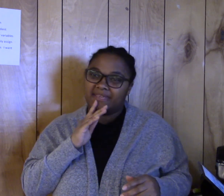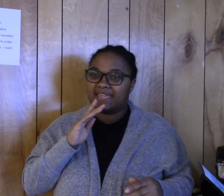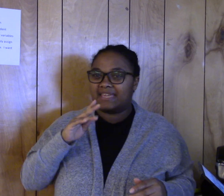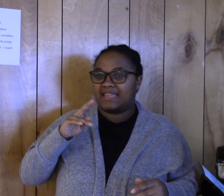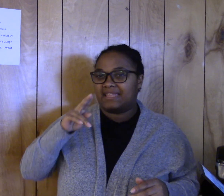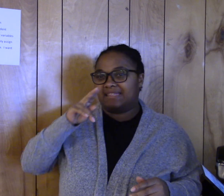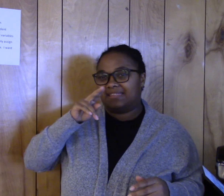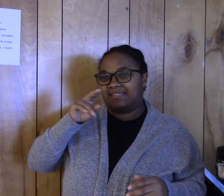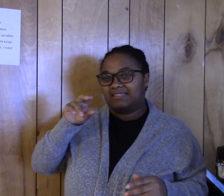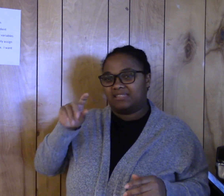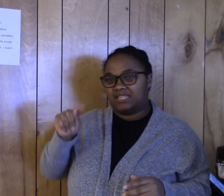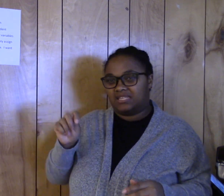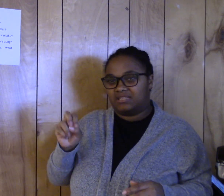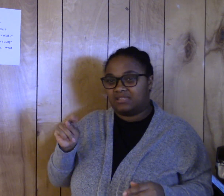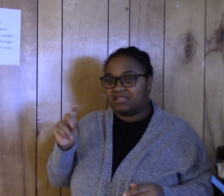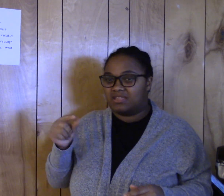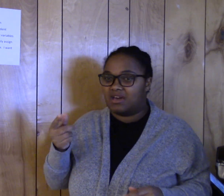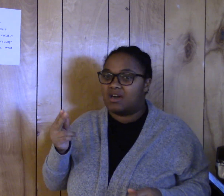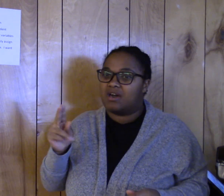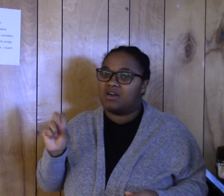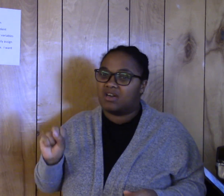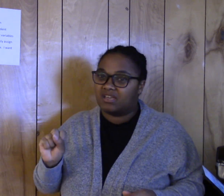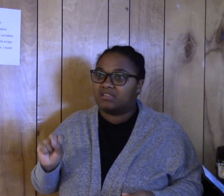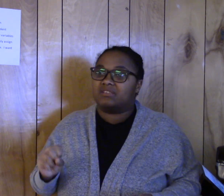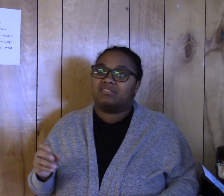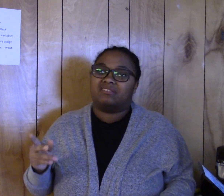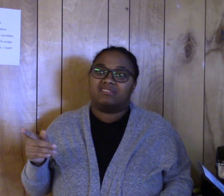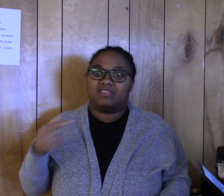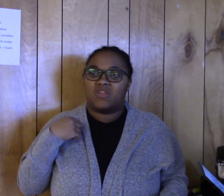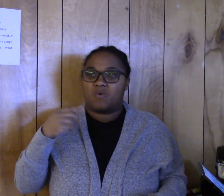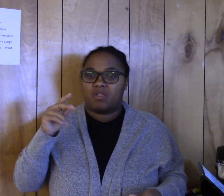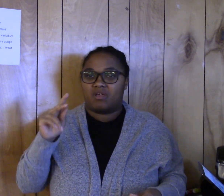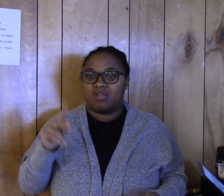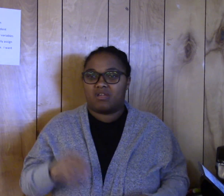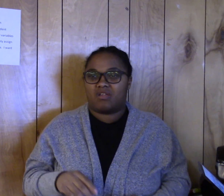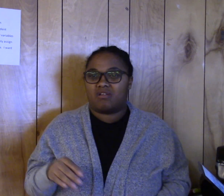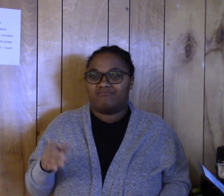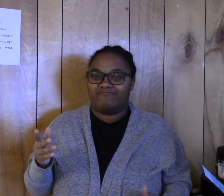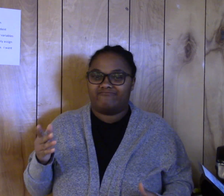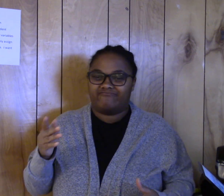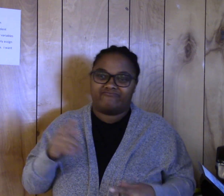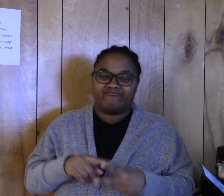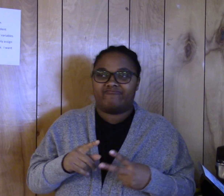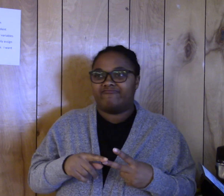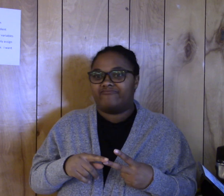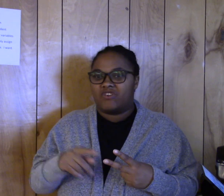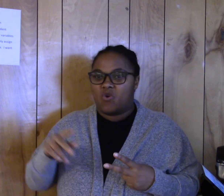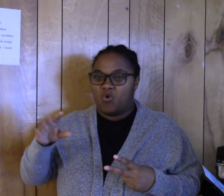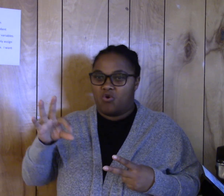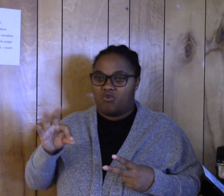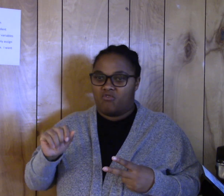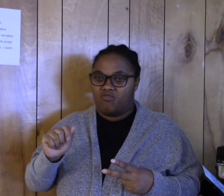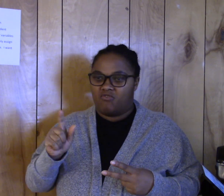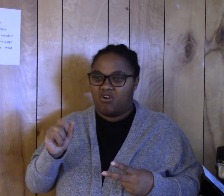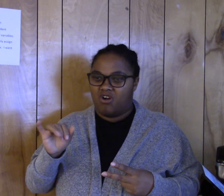were, it's like falling out is the best term I can come up with. It's like they're just like going into some kind of